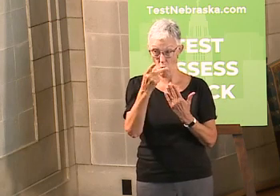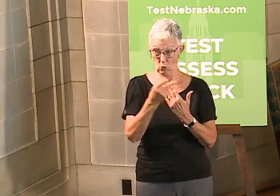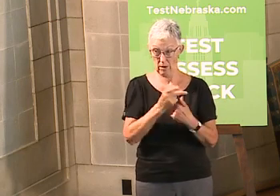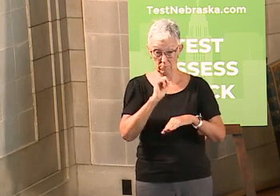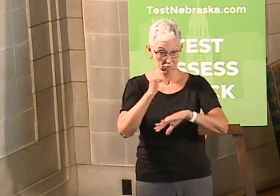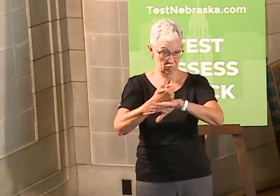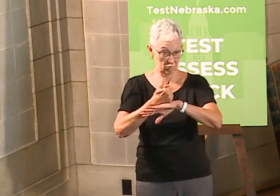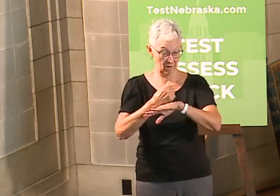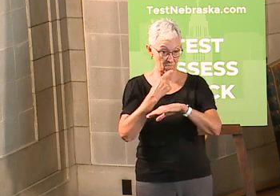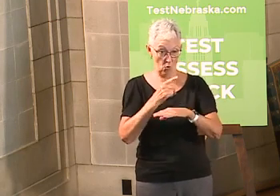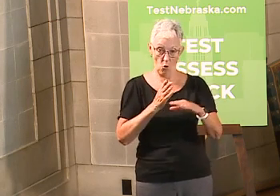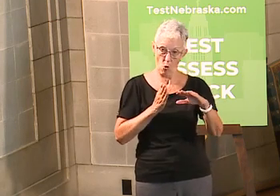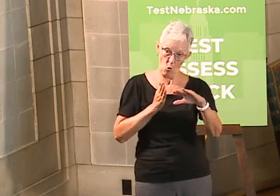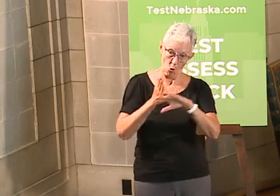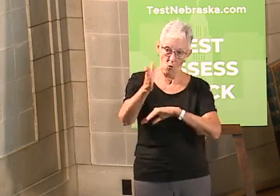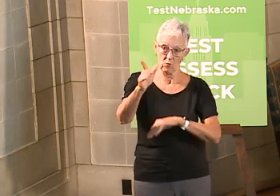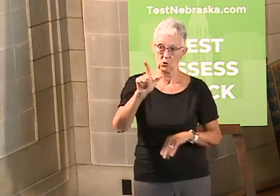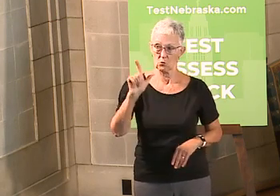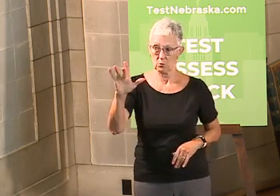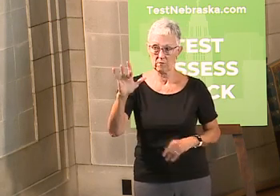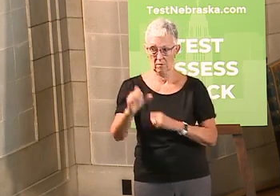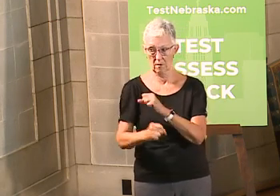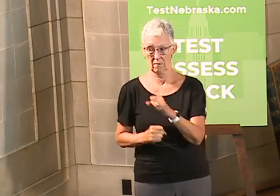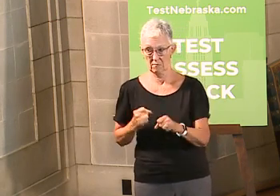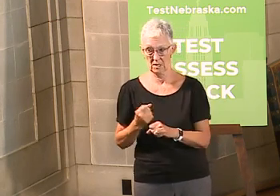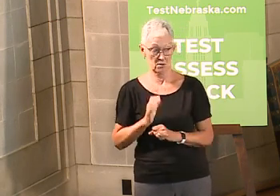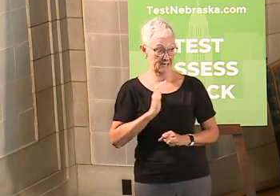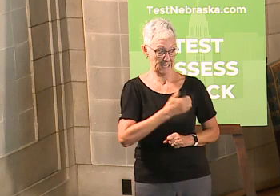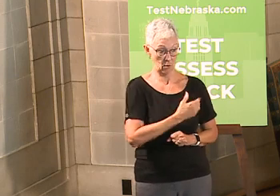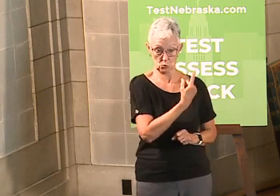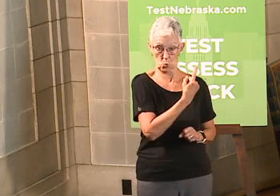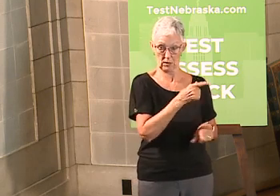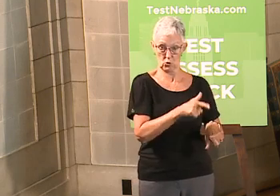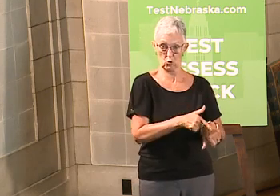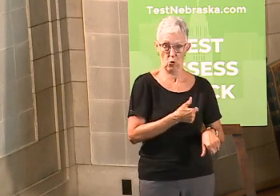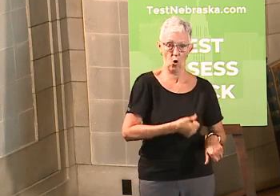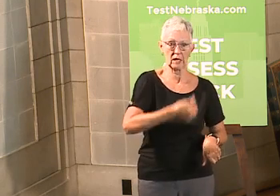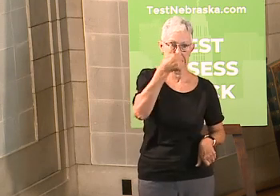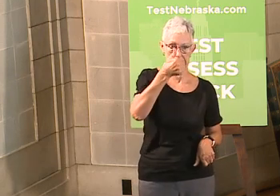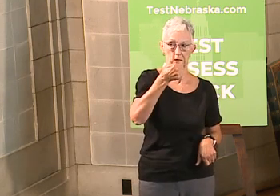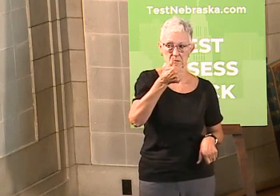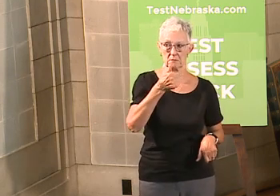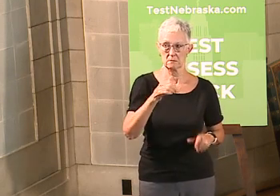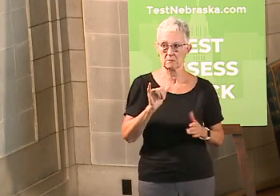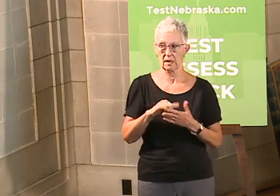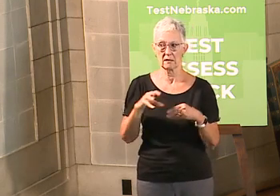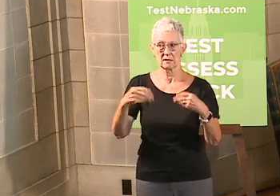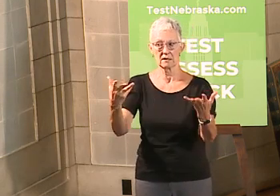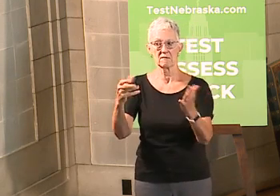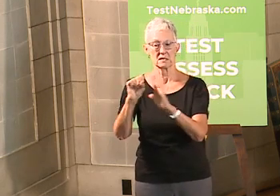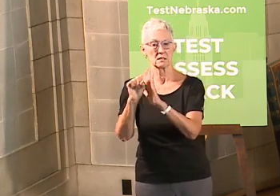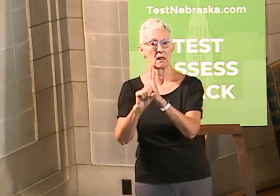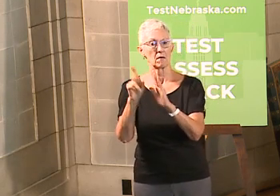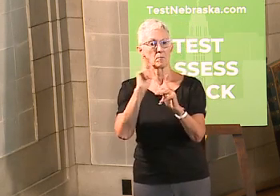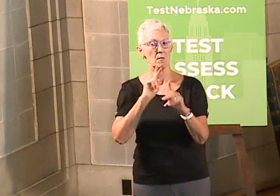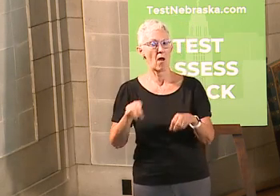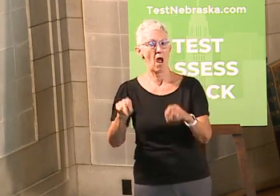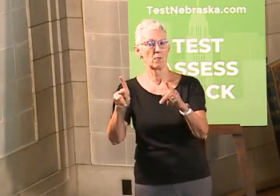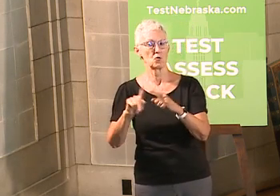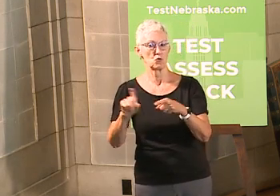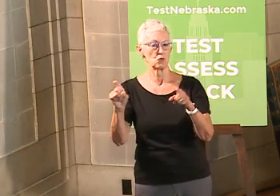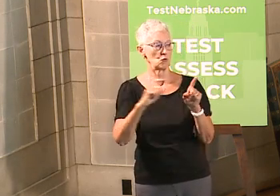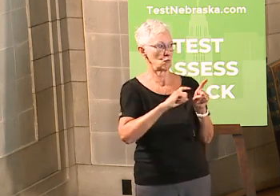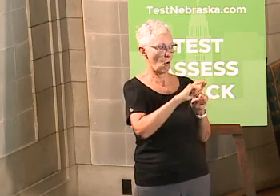have kept this going to be able to allow people to be able to reach out and talk to the governor. And then Monday will be our next